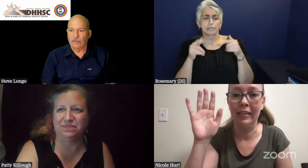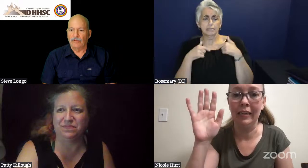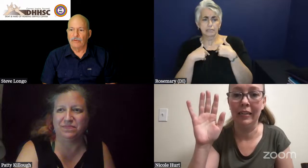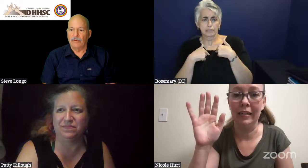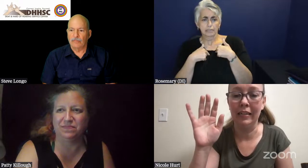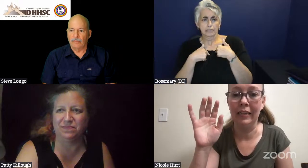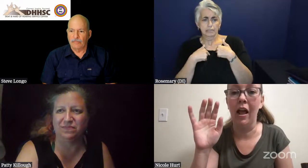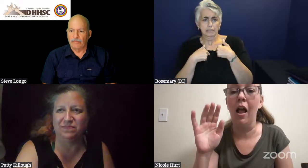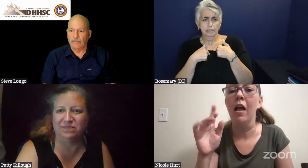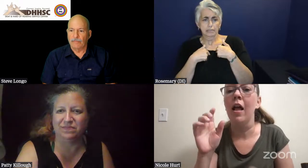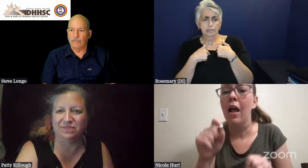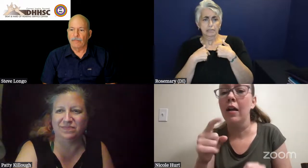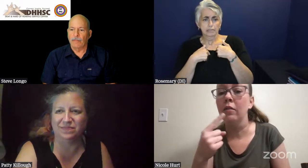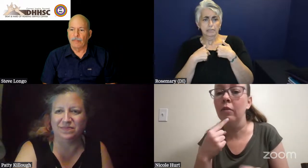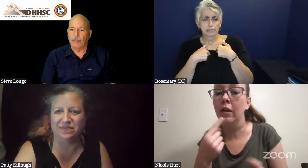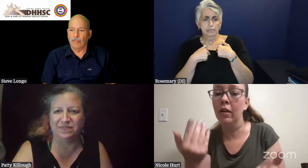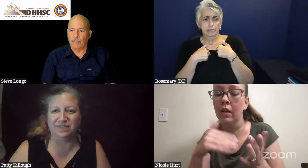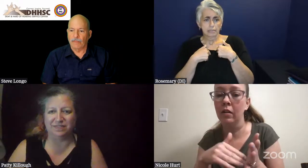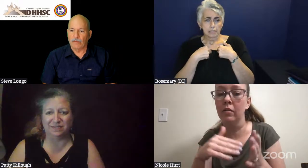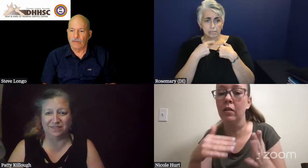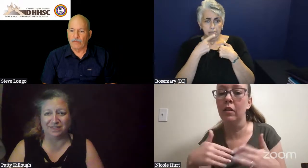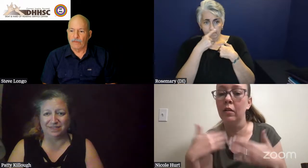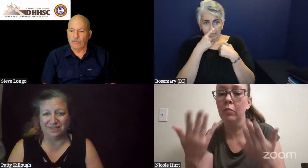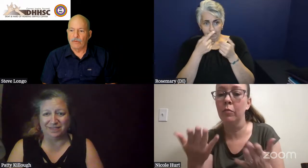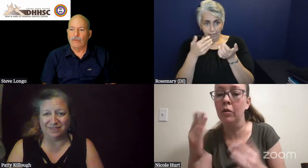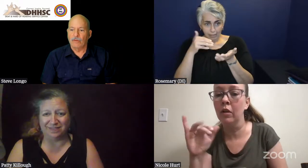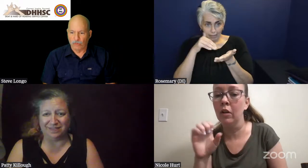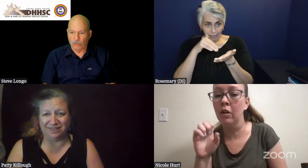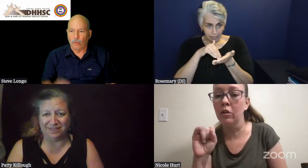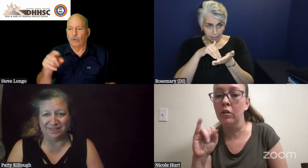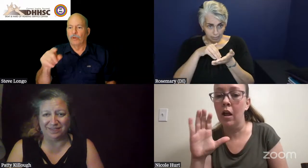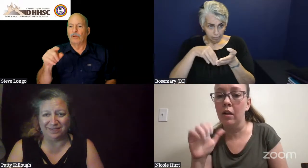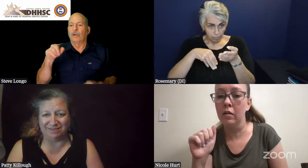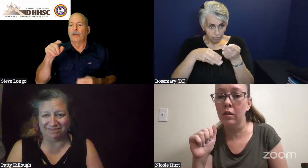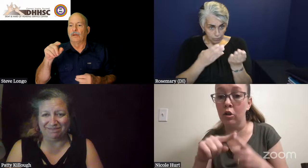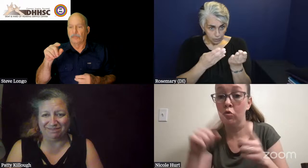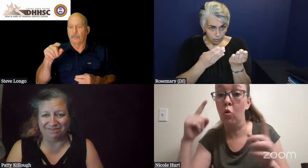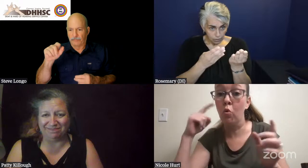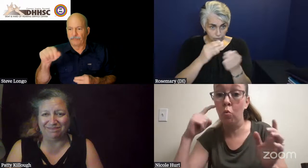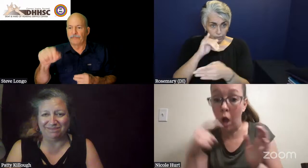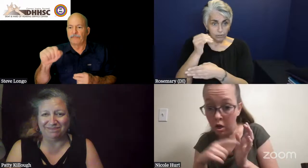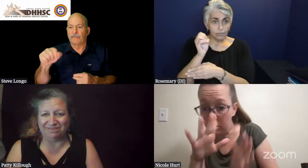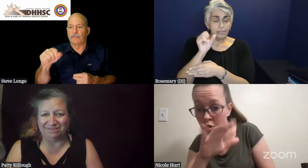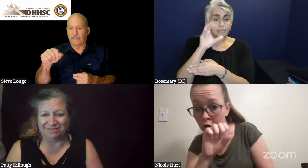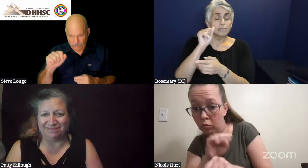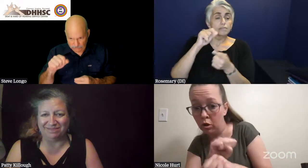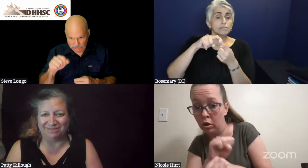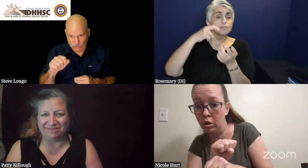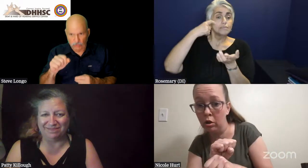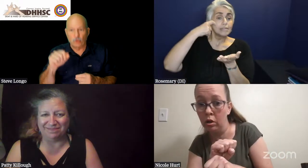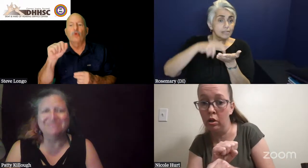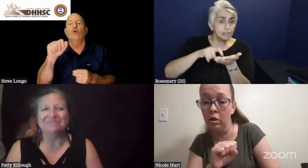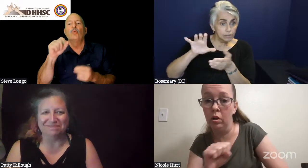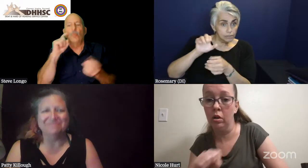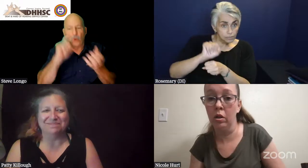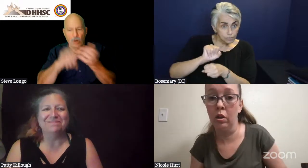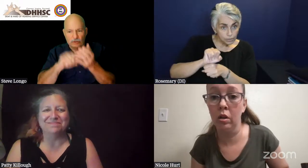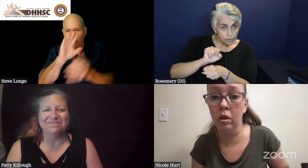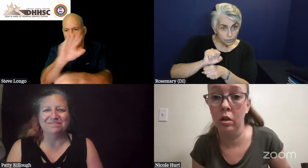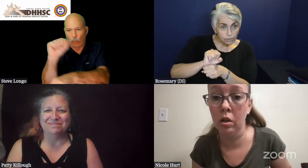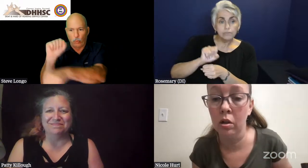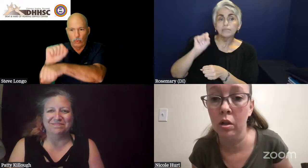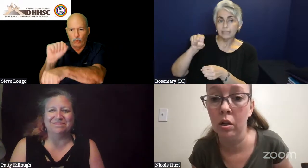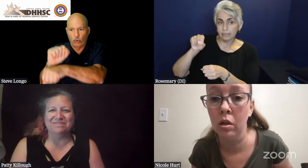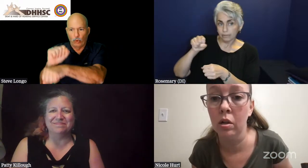Nicole says, I want to clarify. Can you repeat what it is to recognize